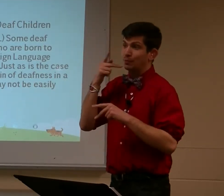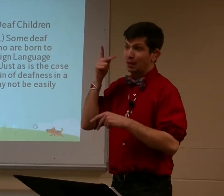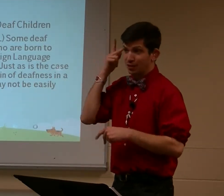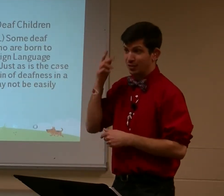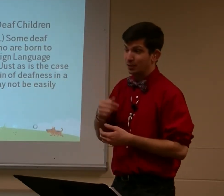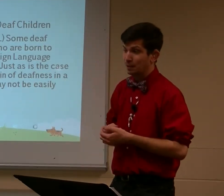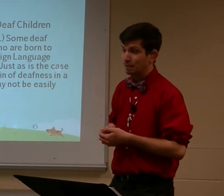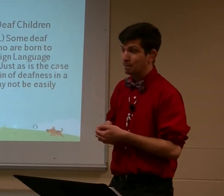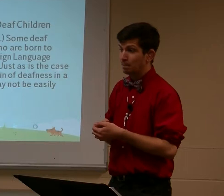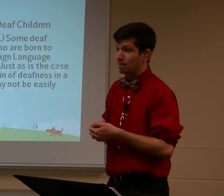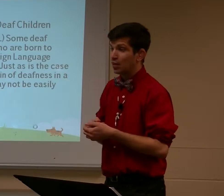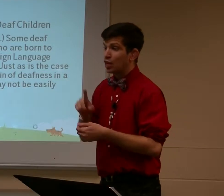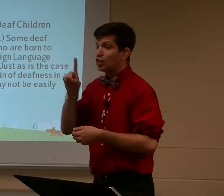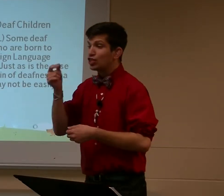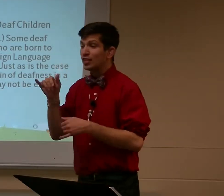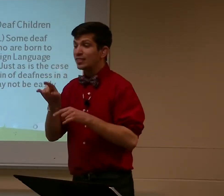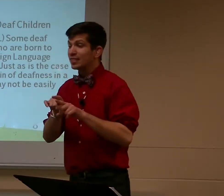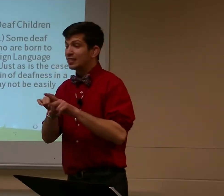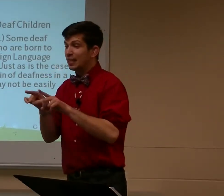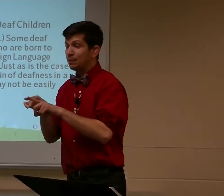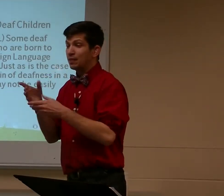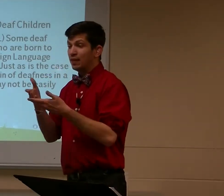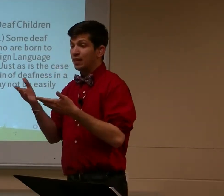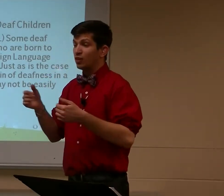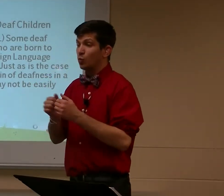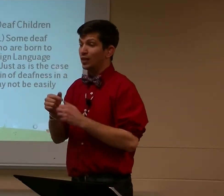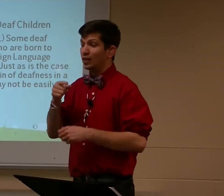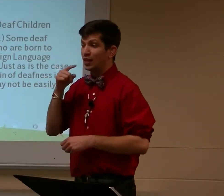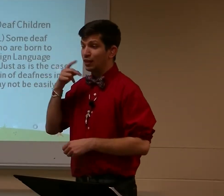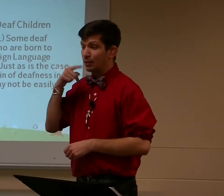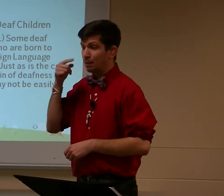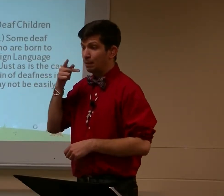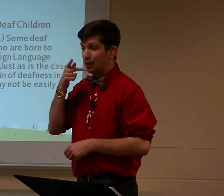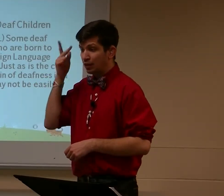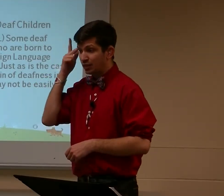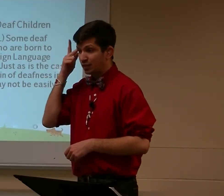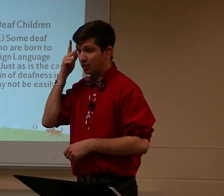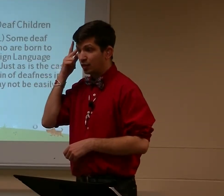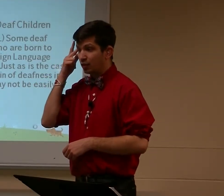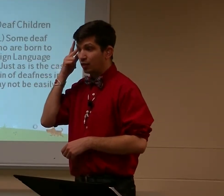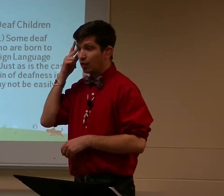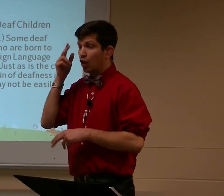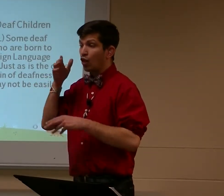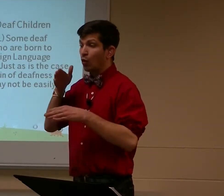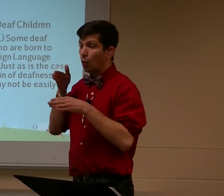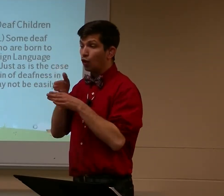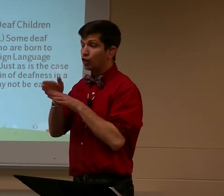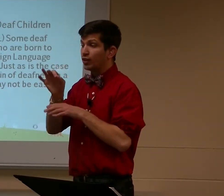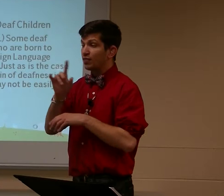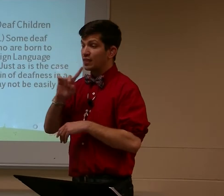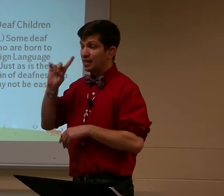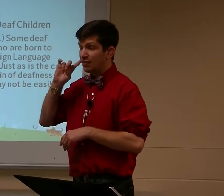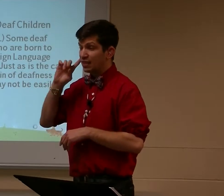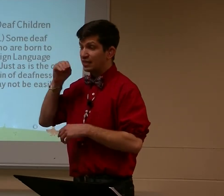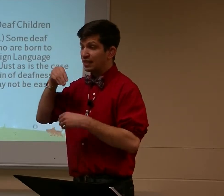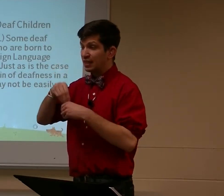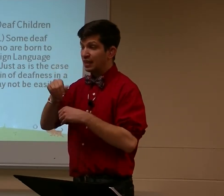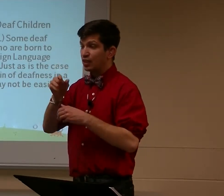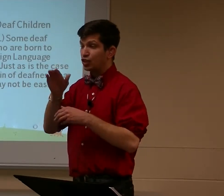parent. Just the same thing with the hearing parent. The origin of the deafness in a